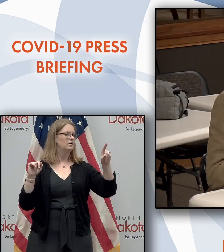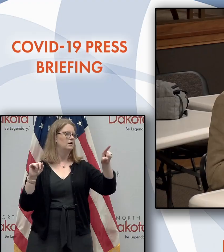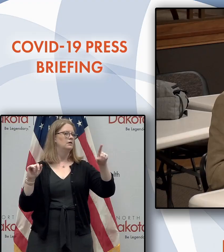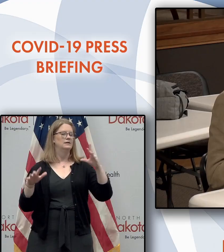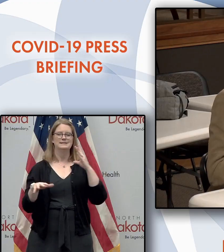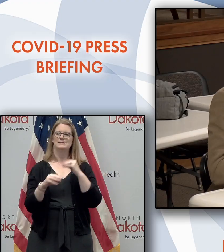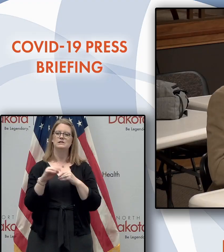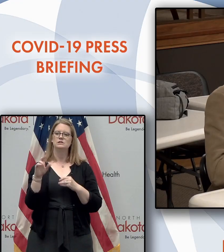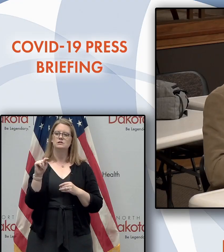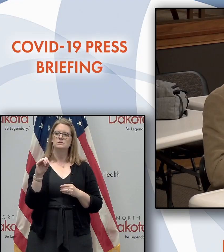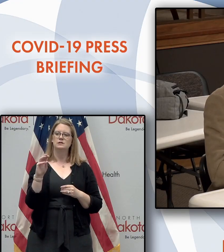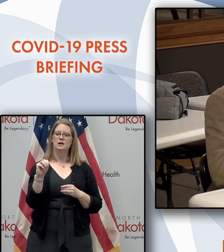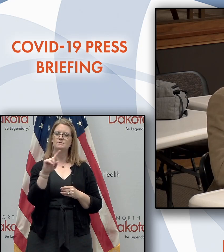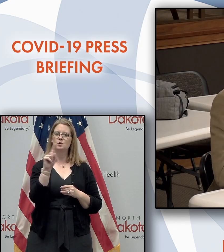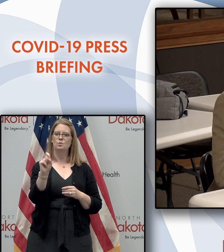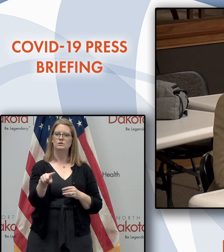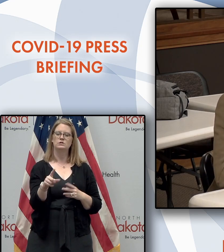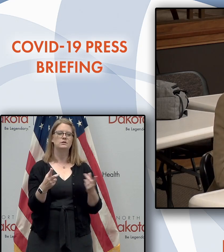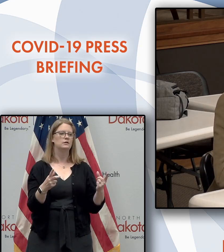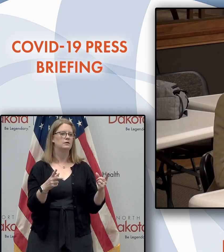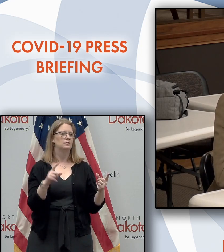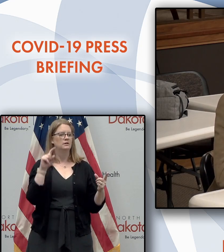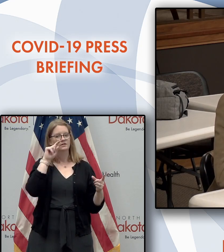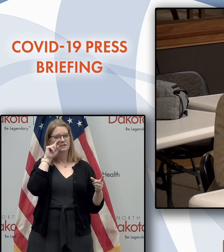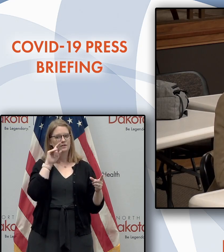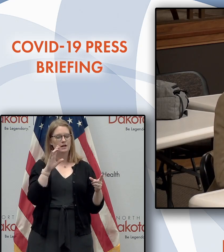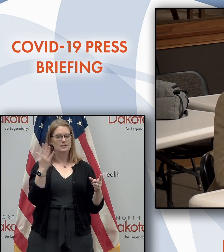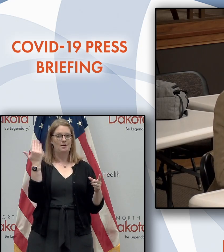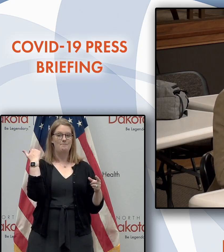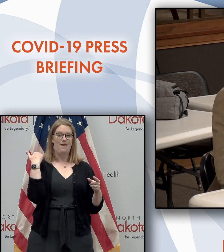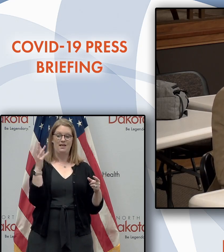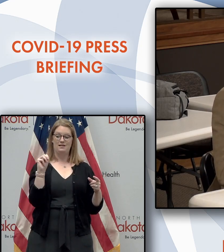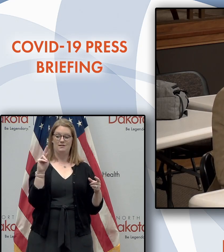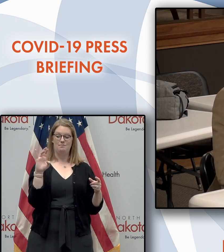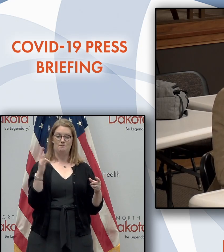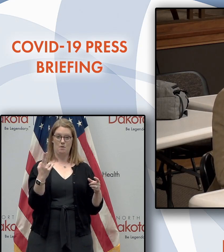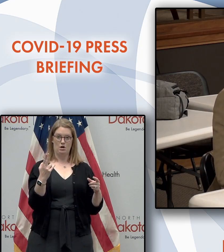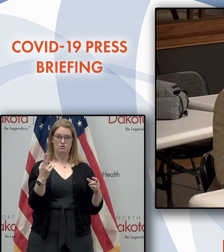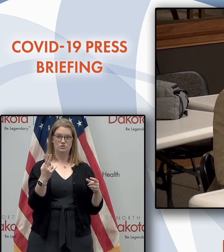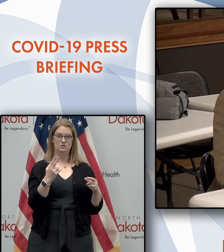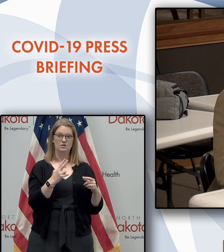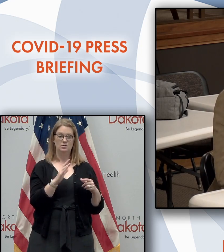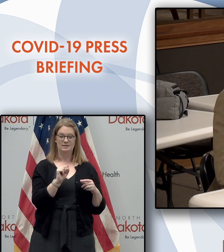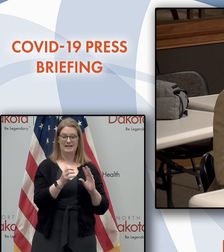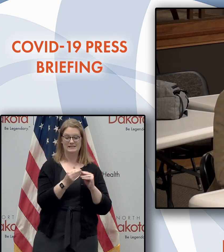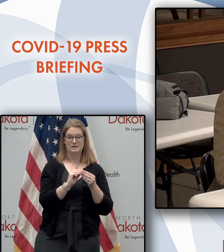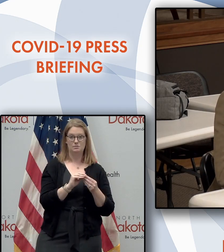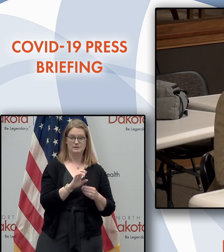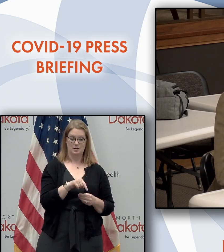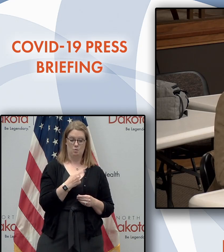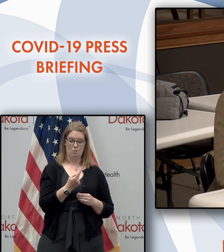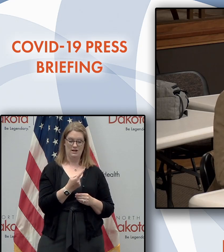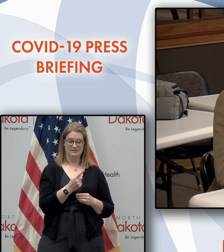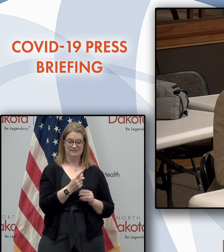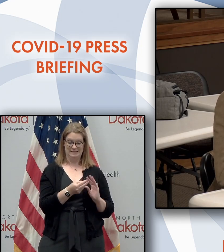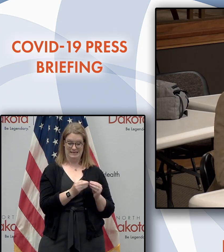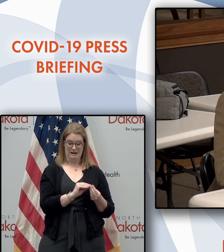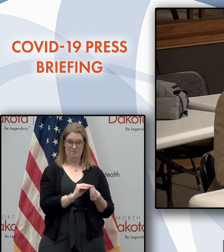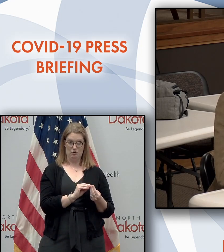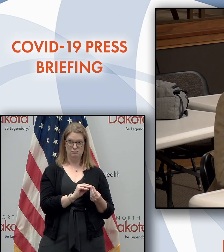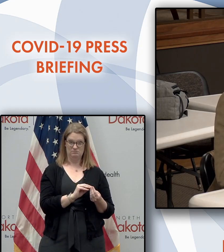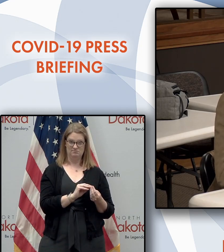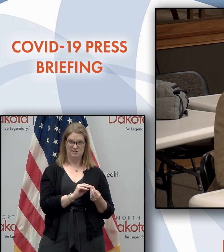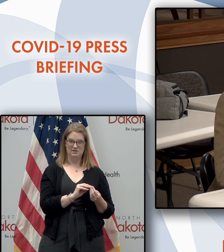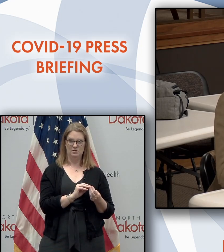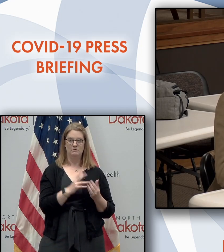Tom's question, it was your order that shut down schools back in March when case numbers were in the single digits, and now the active case count is over